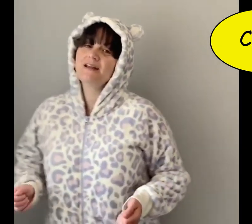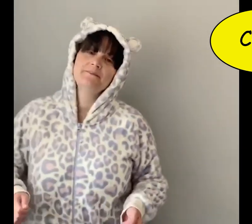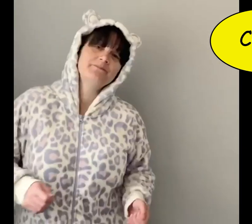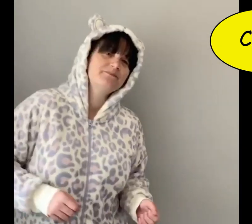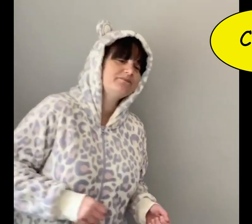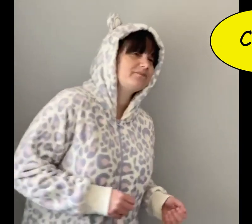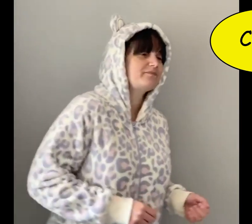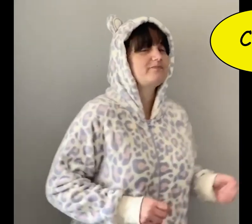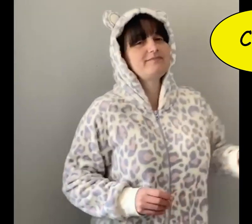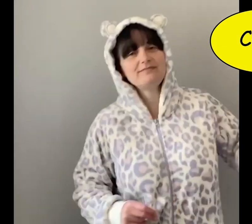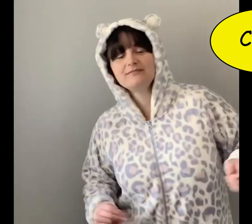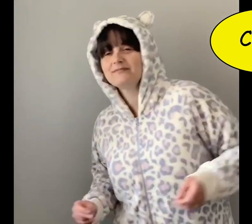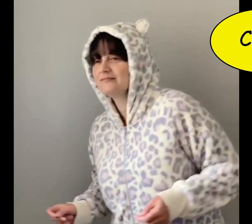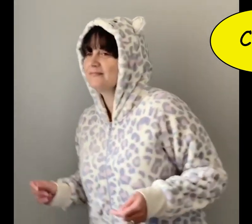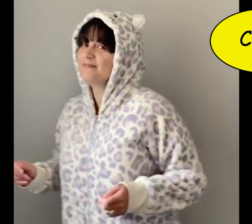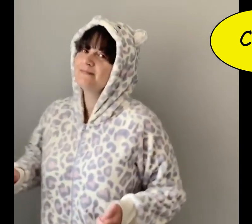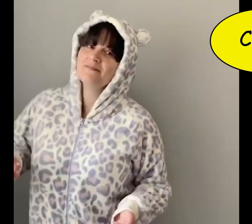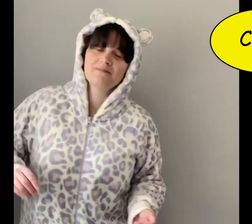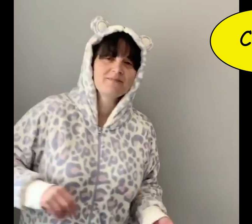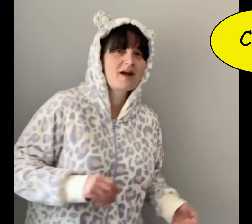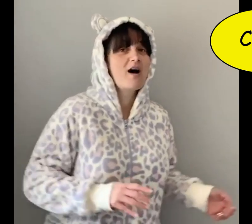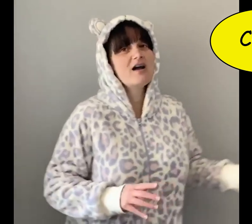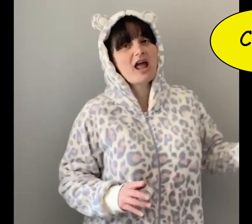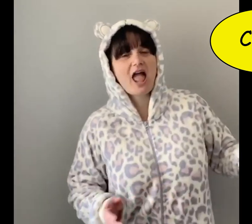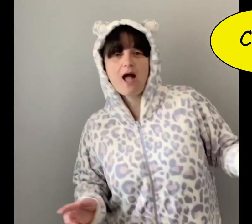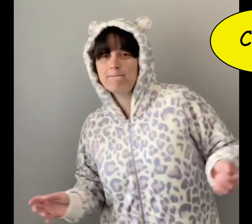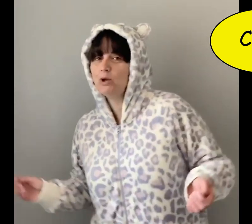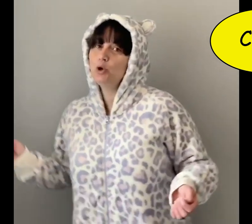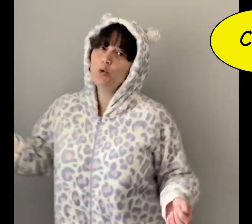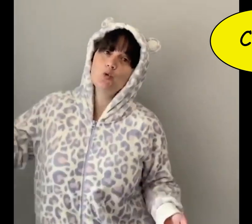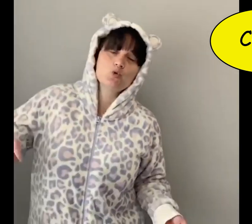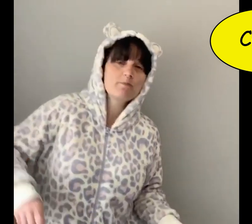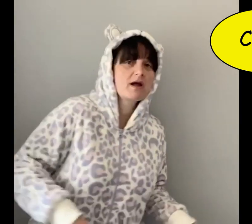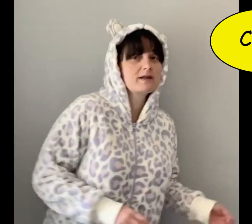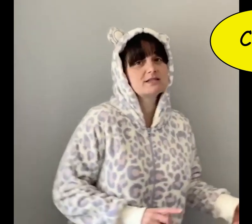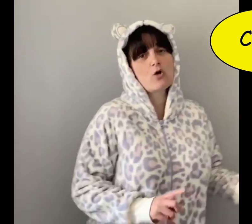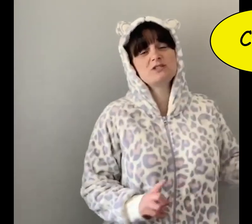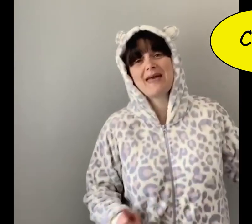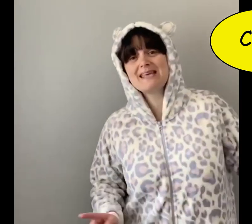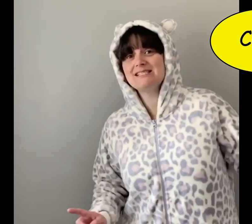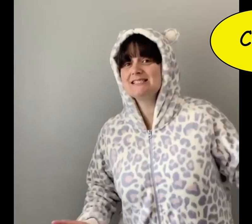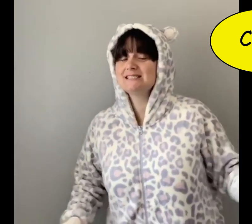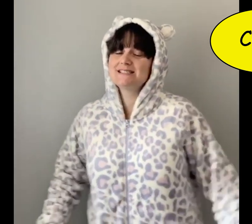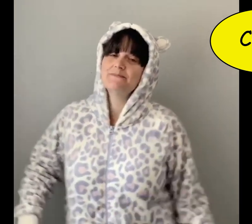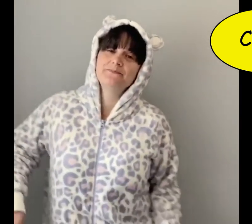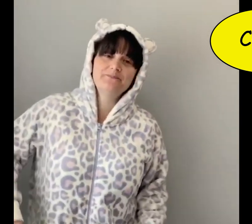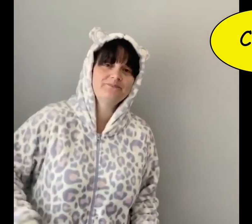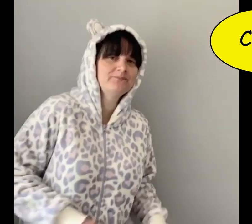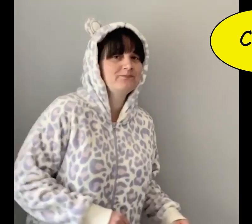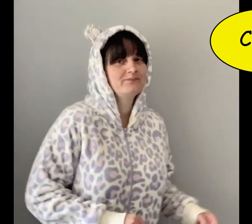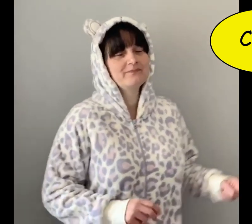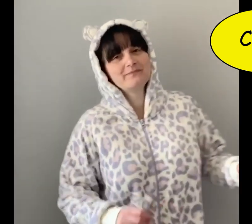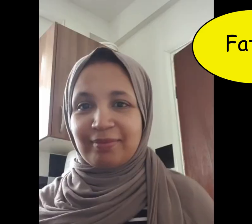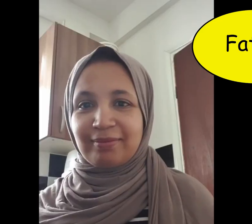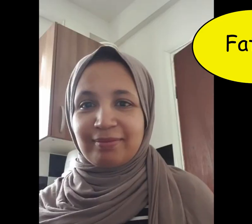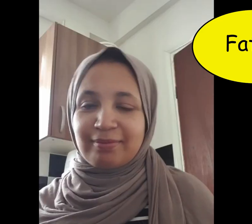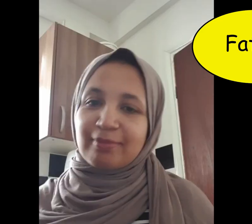Because me down Canaan Bring me down Canaan love is too high Bring me down